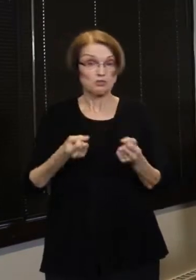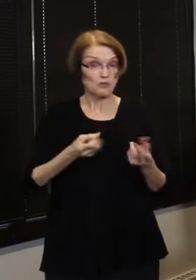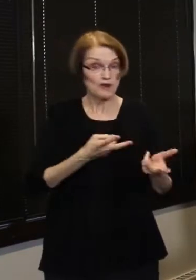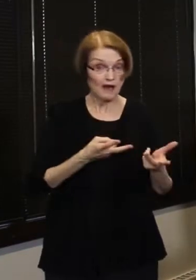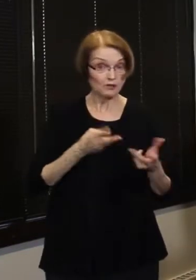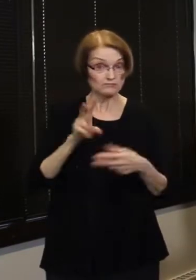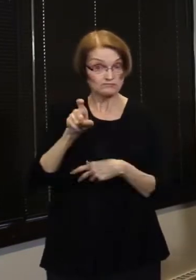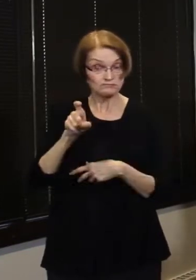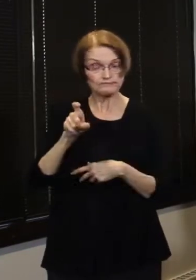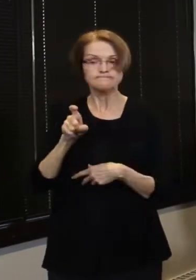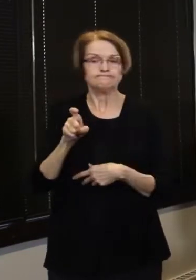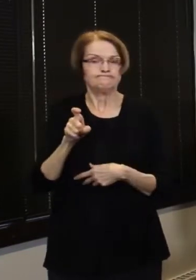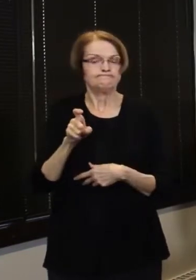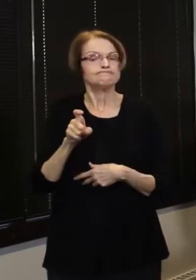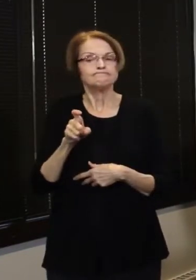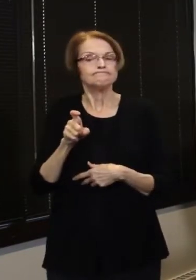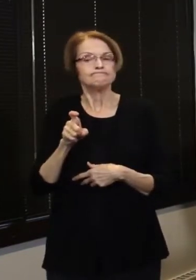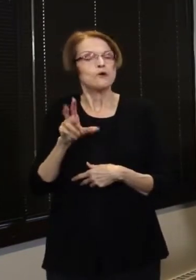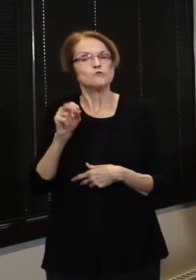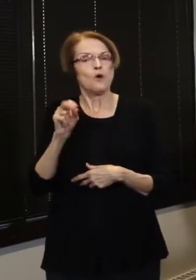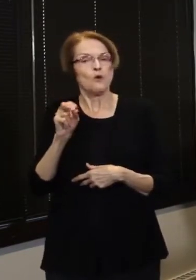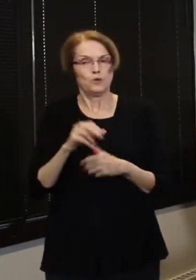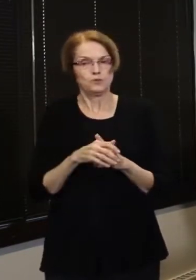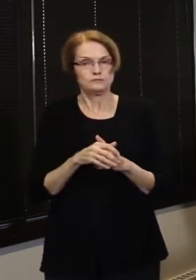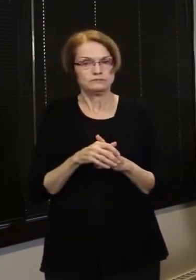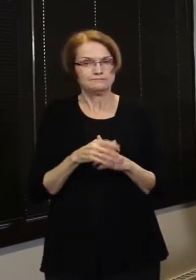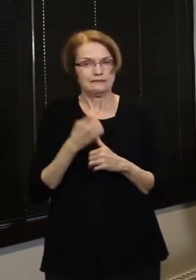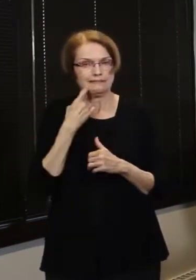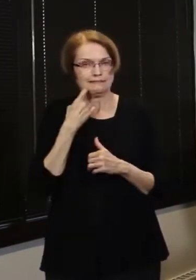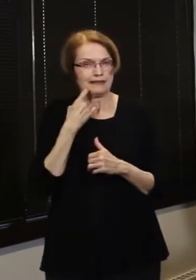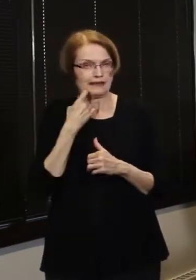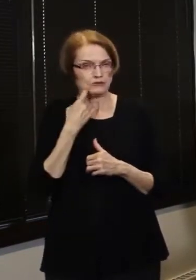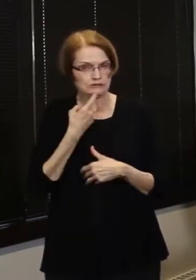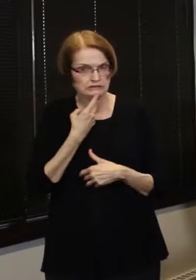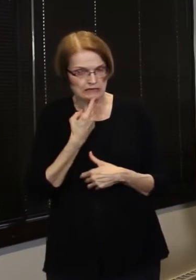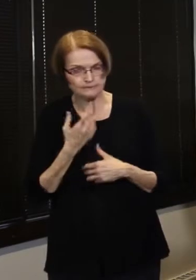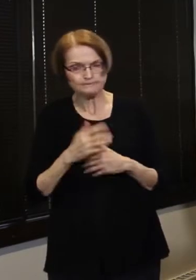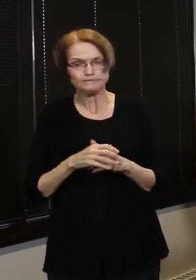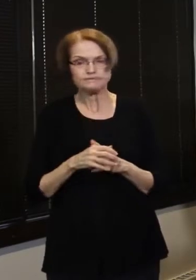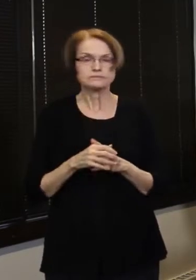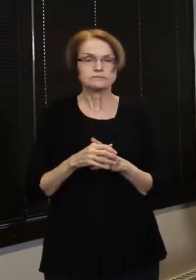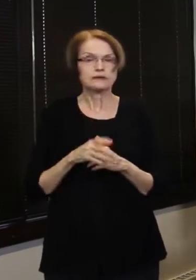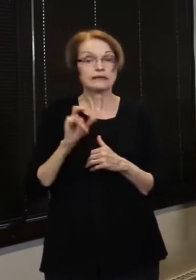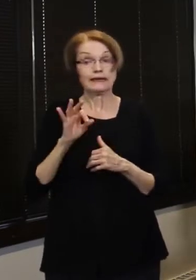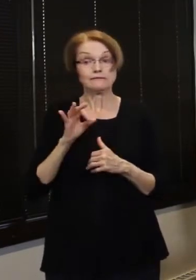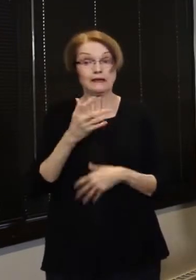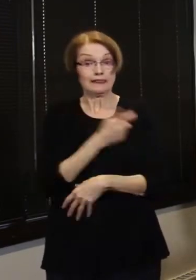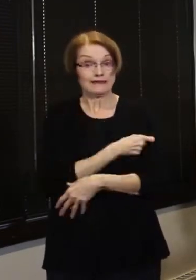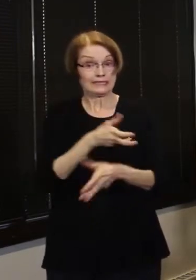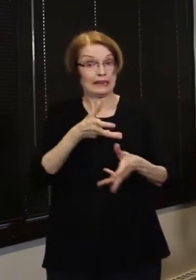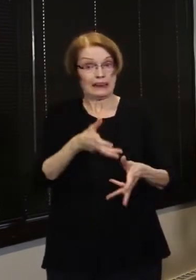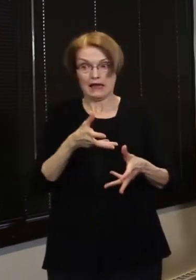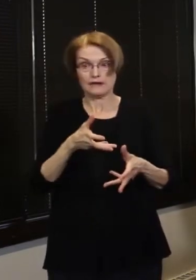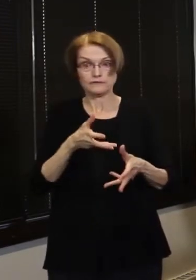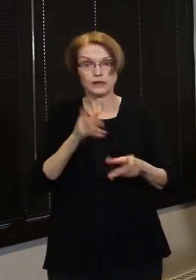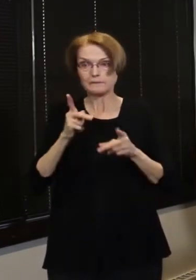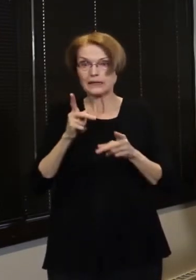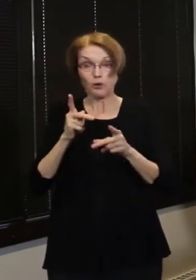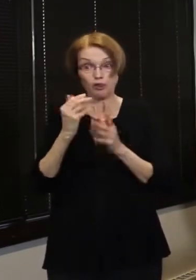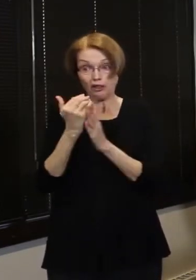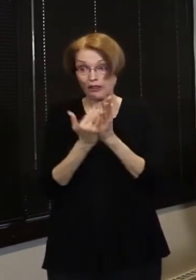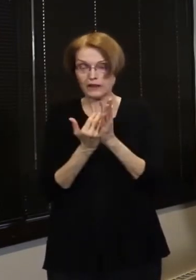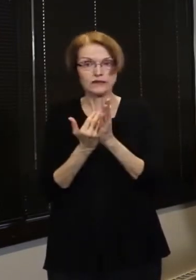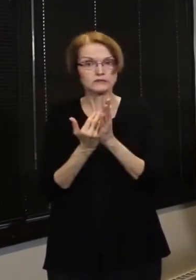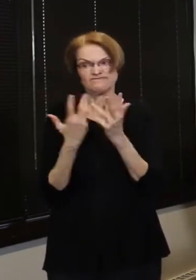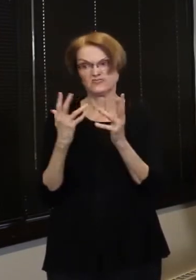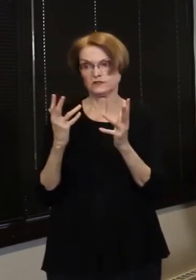that I know of. And so just what I said earlier, if we have vaccine left over that we don't